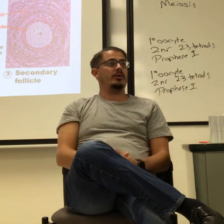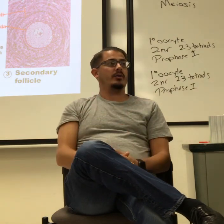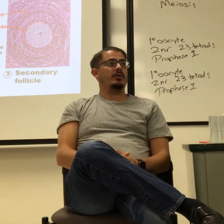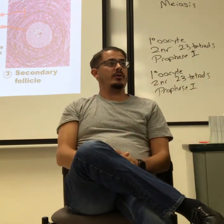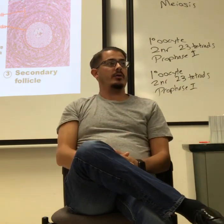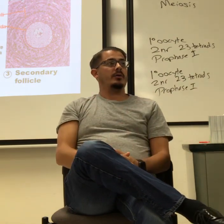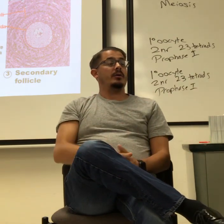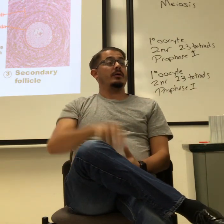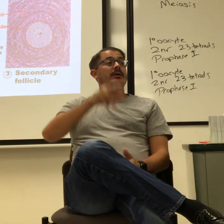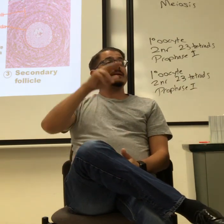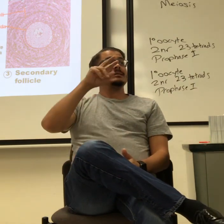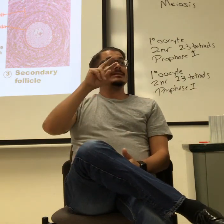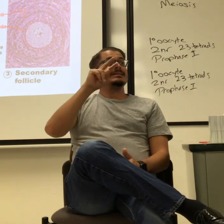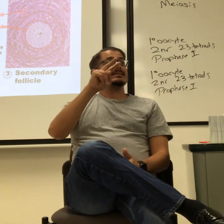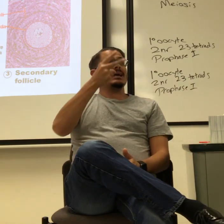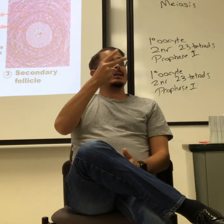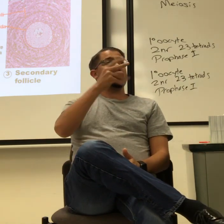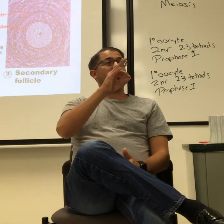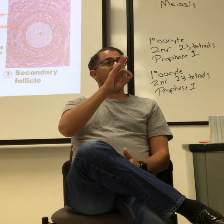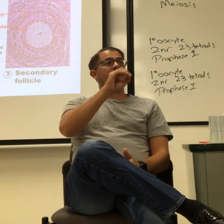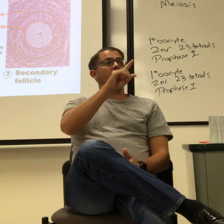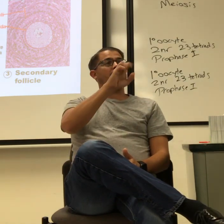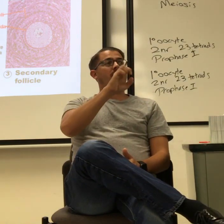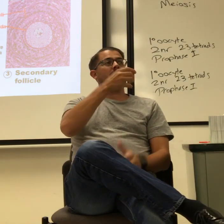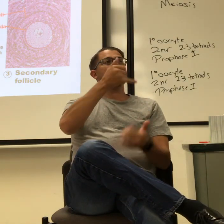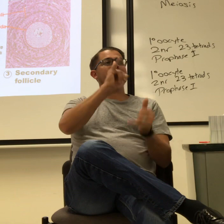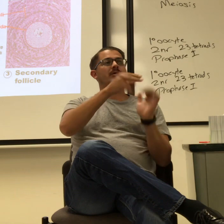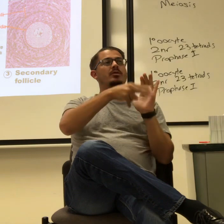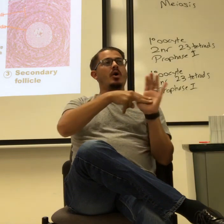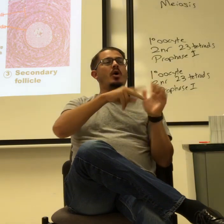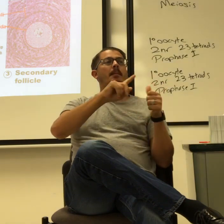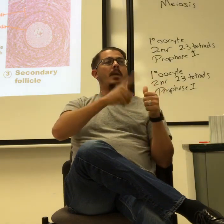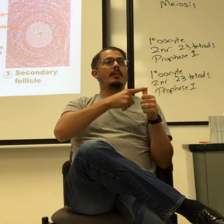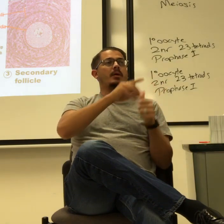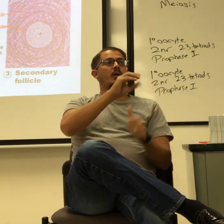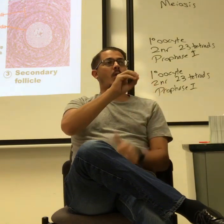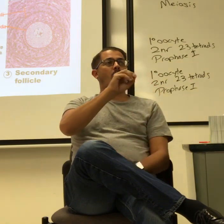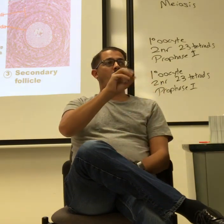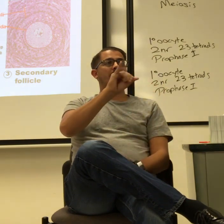reached secondary follicle phase. We still call it a primary oocyte.